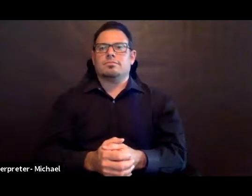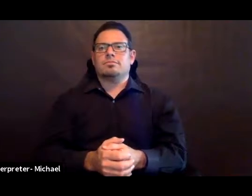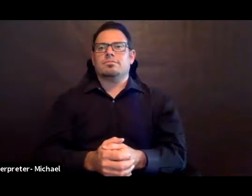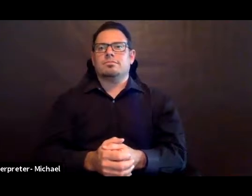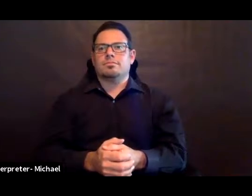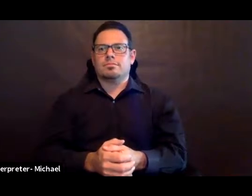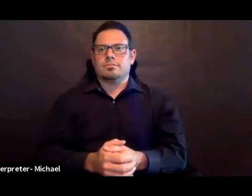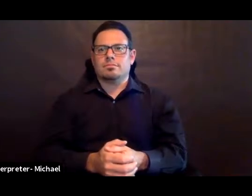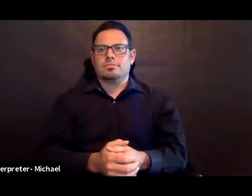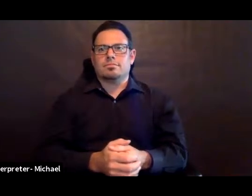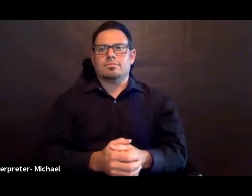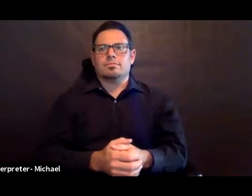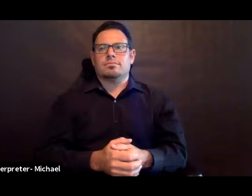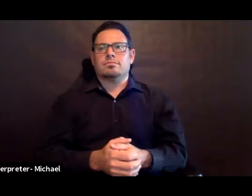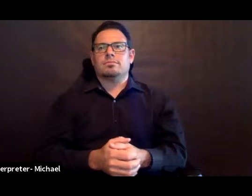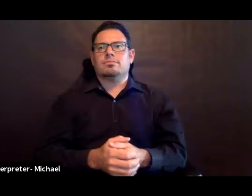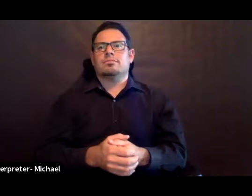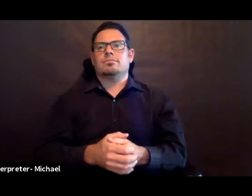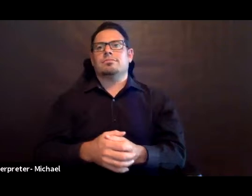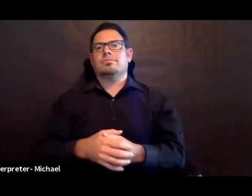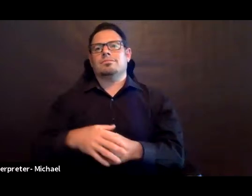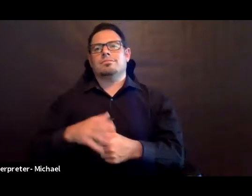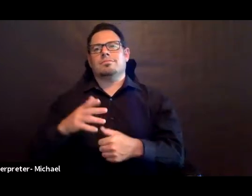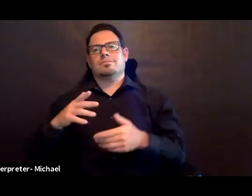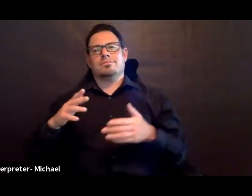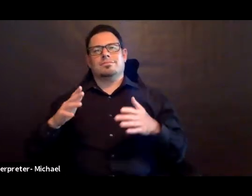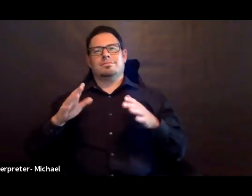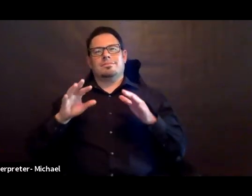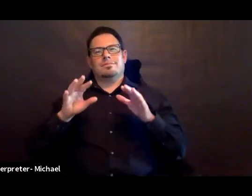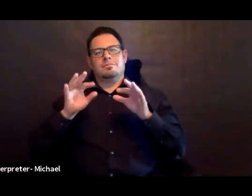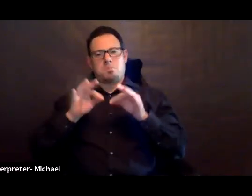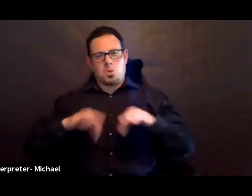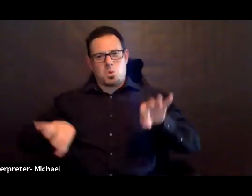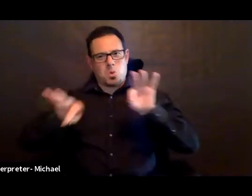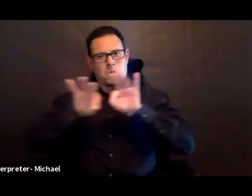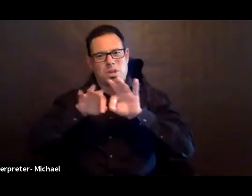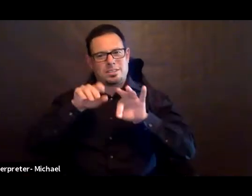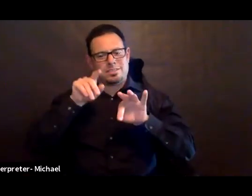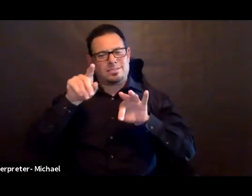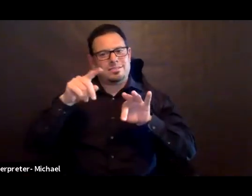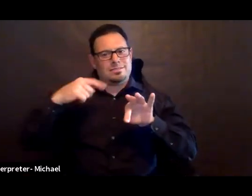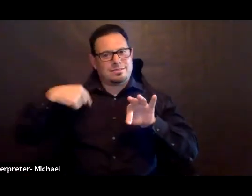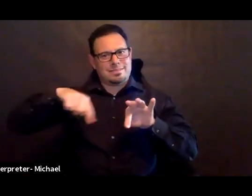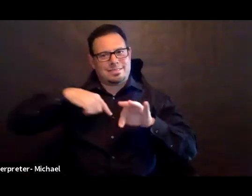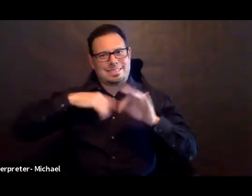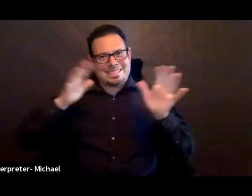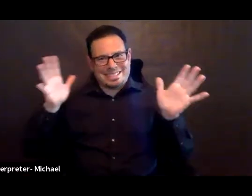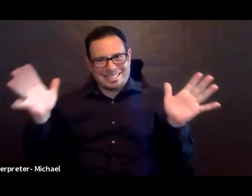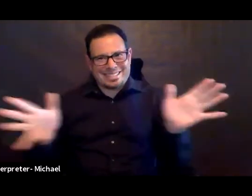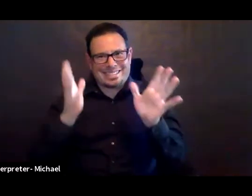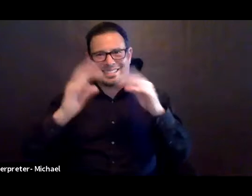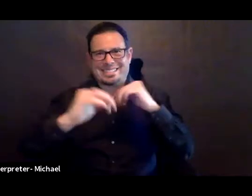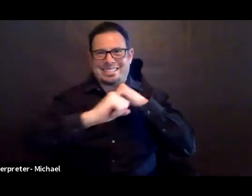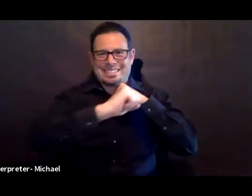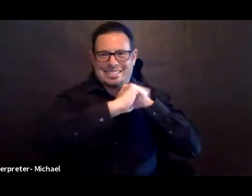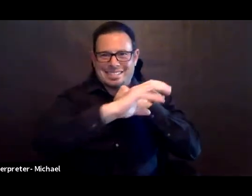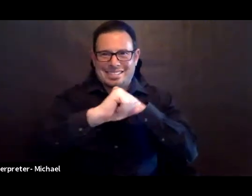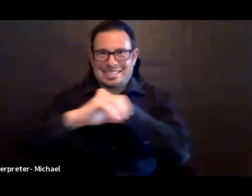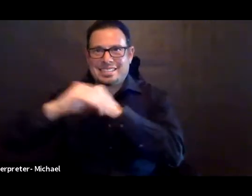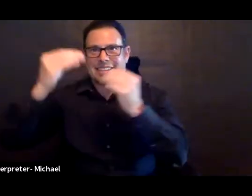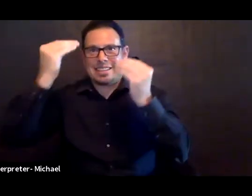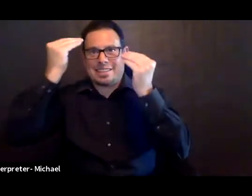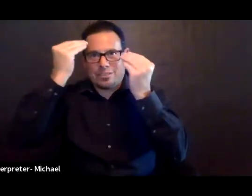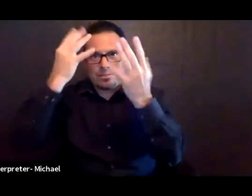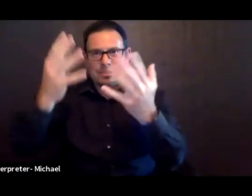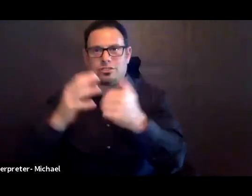It's just such an important time, we think, in this sort of pivotal stage where things look like they could go one way or